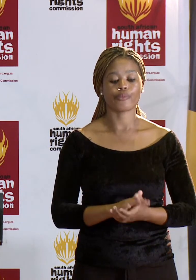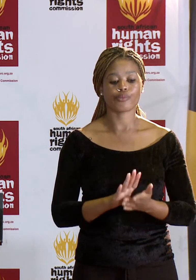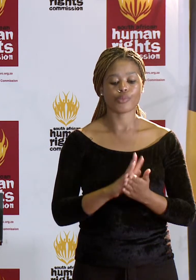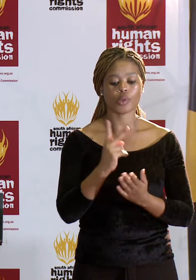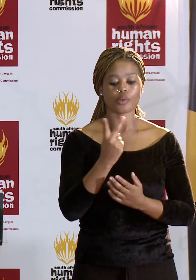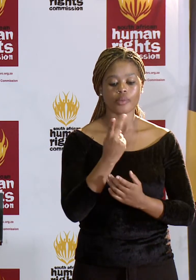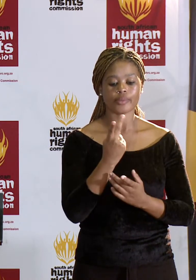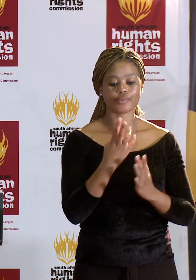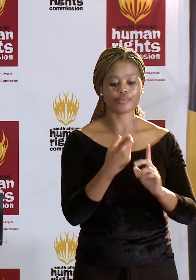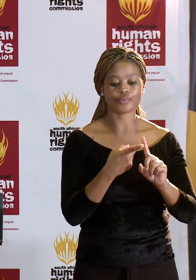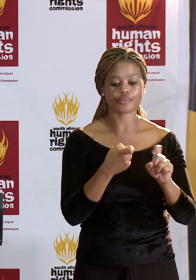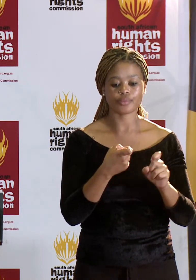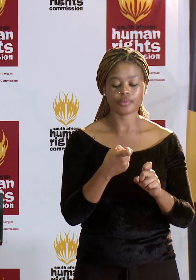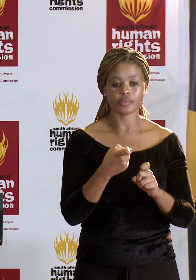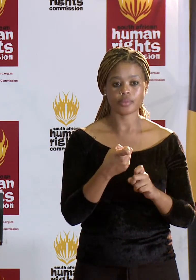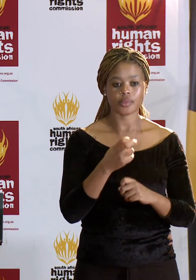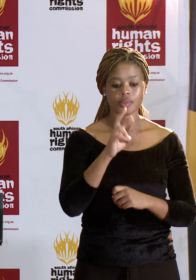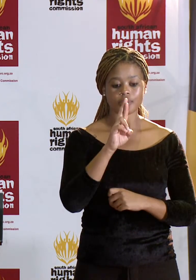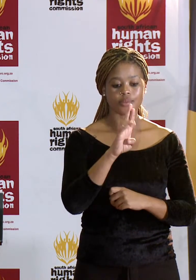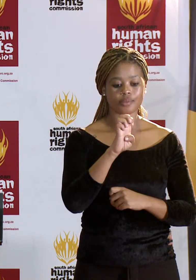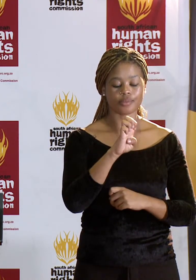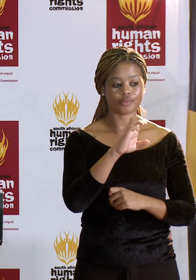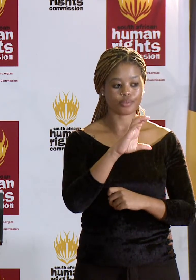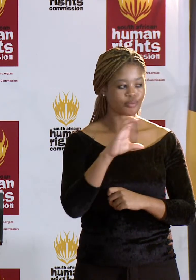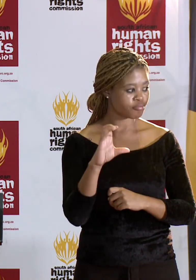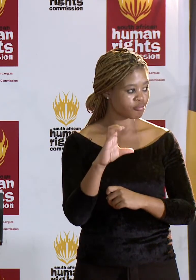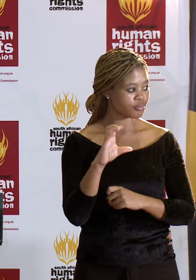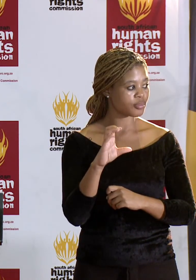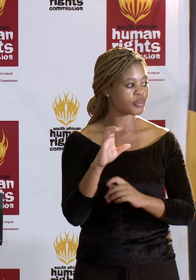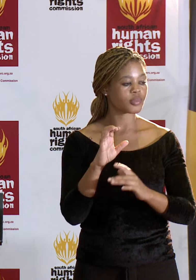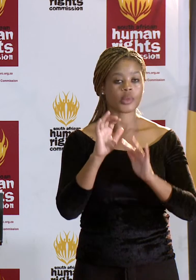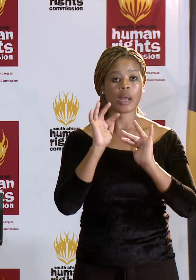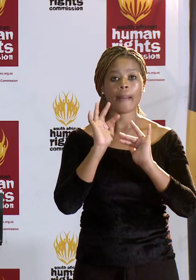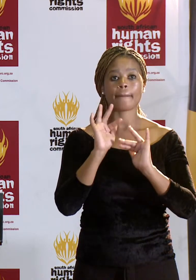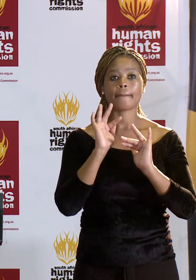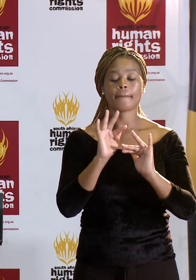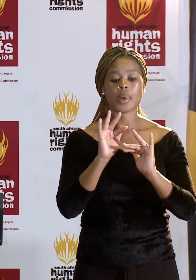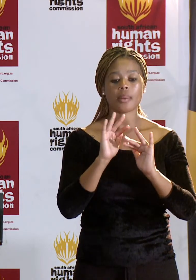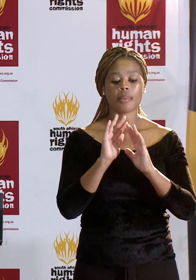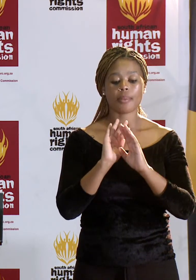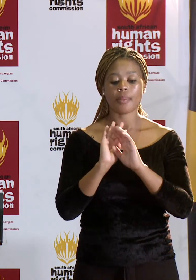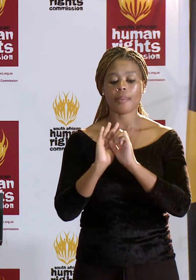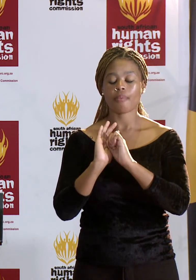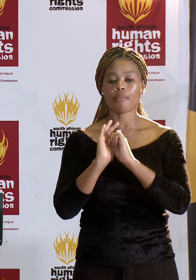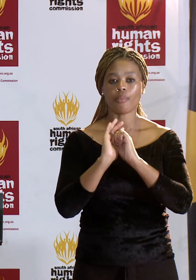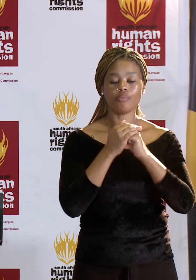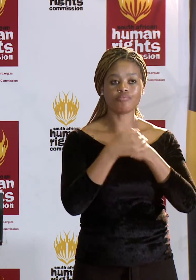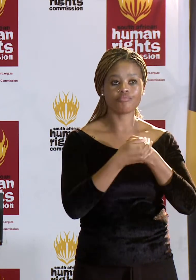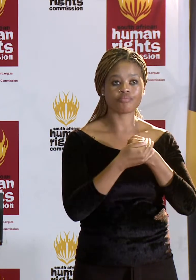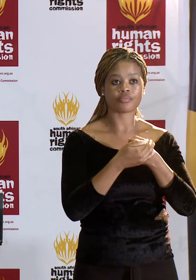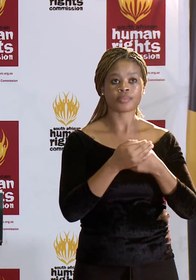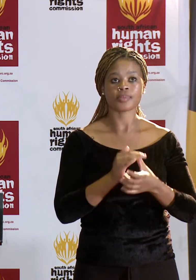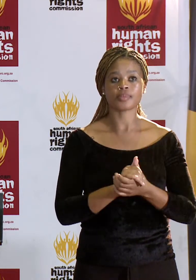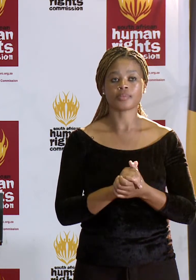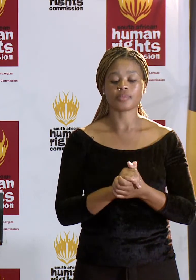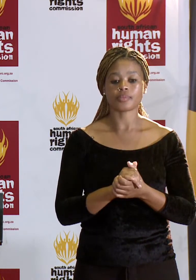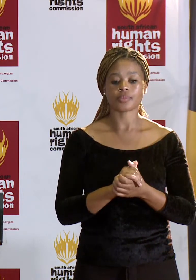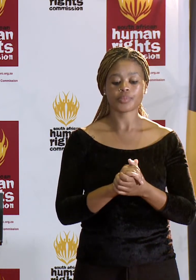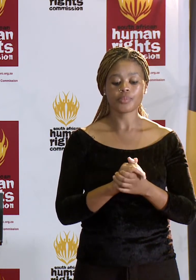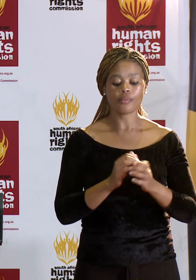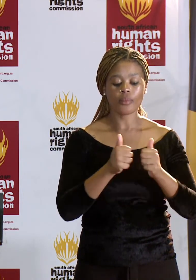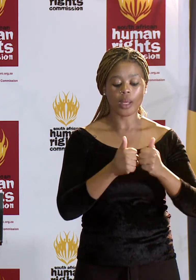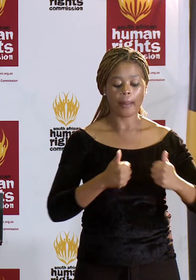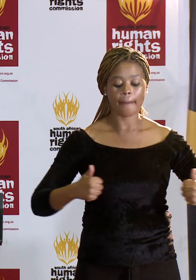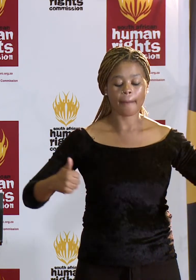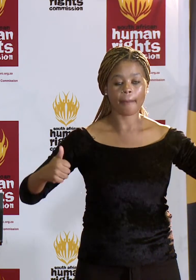Also from IEC, as I said, the public protector, the